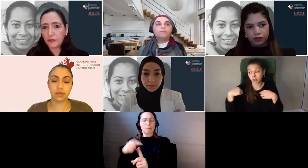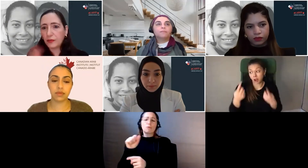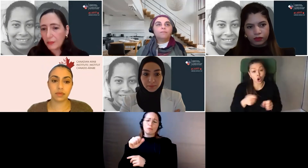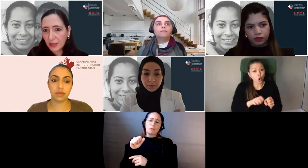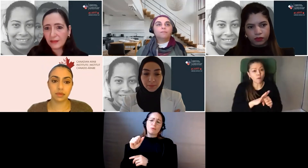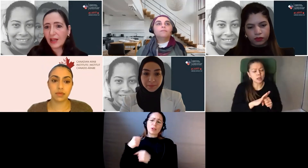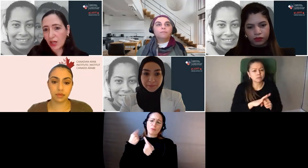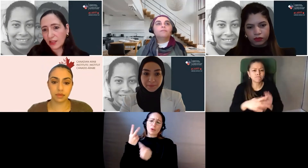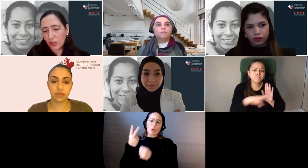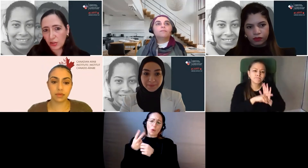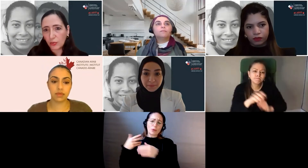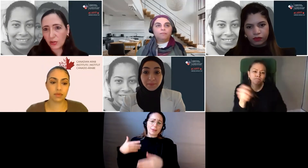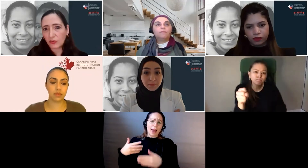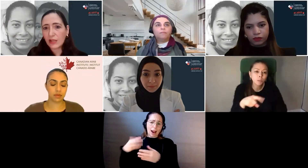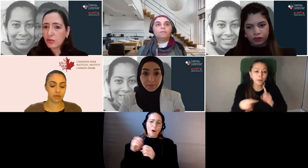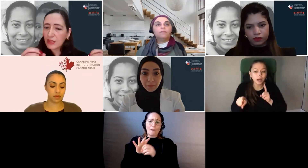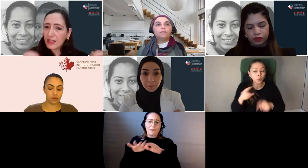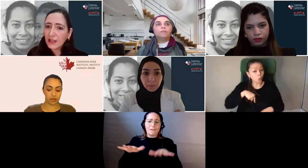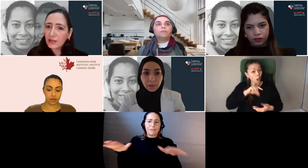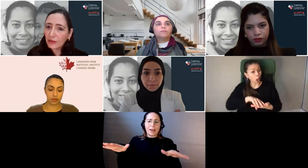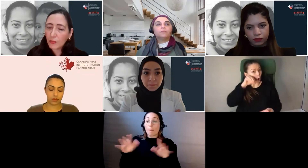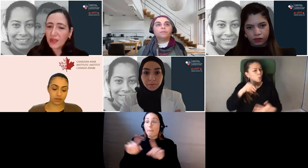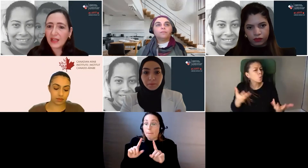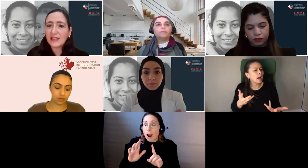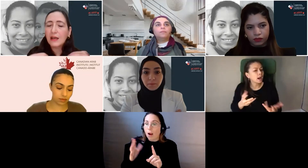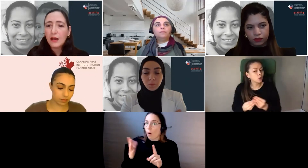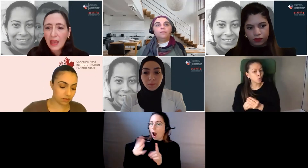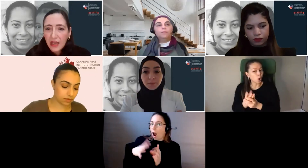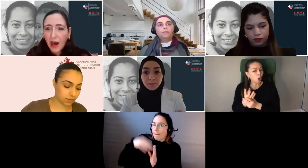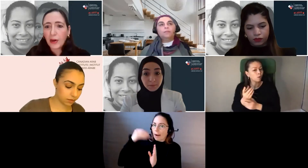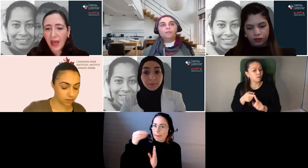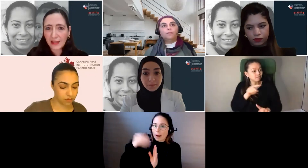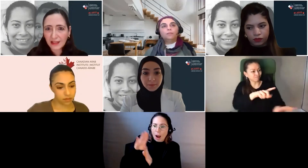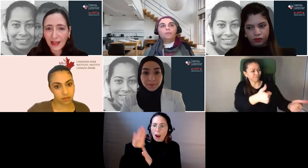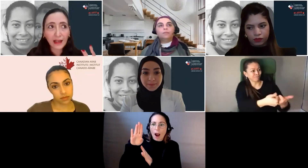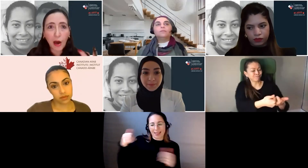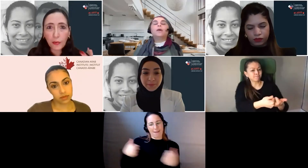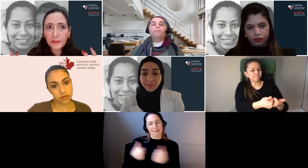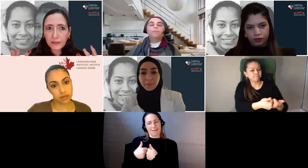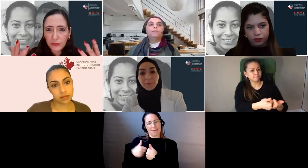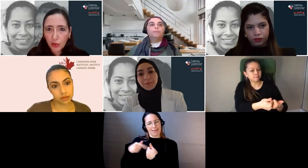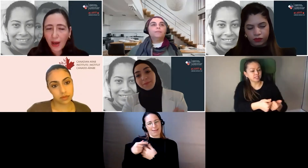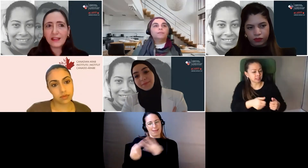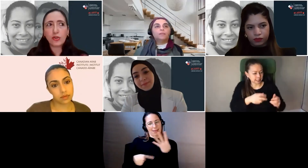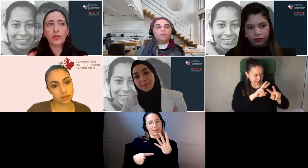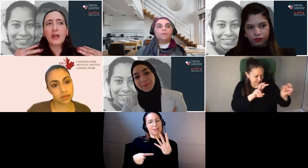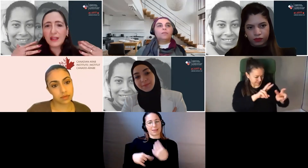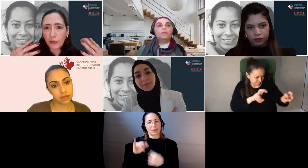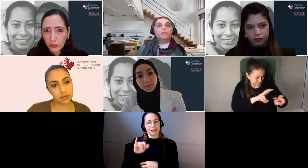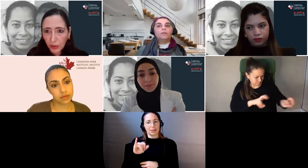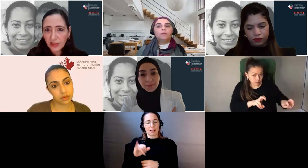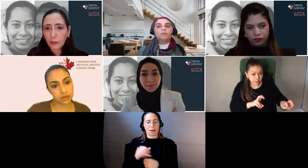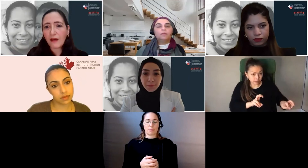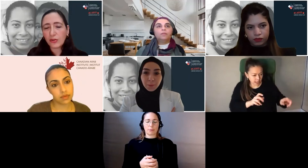grow from a challenging situation, right? So that is something that is in our hands, like our, attitude,